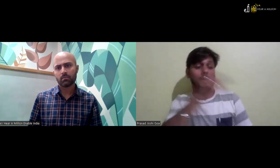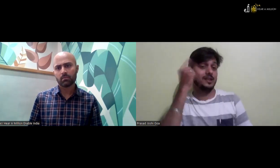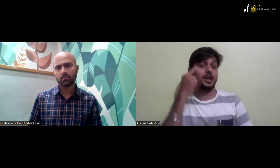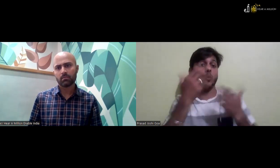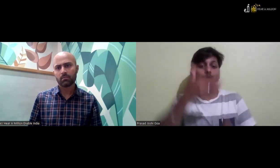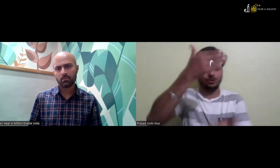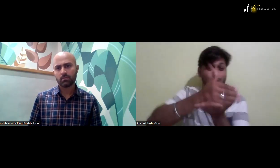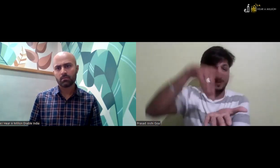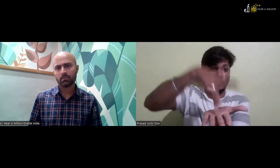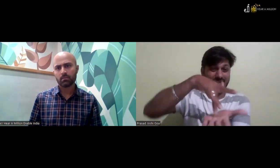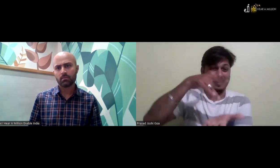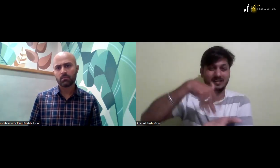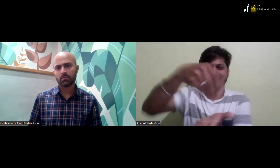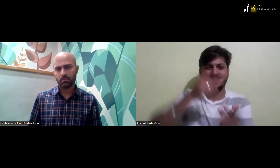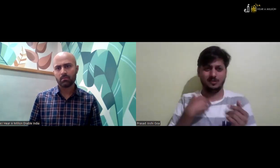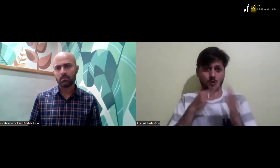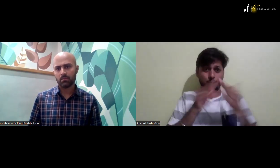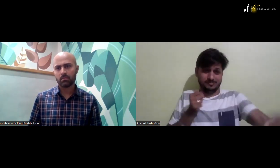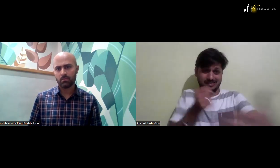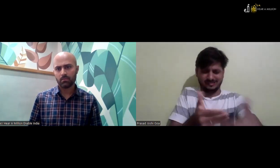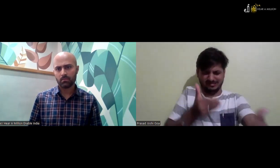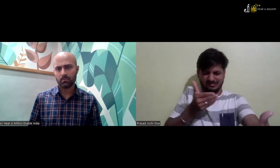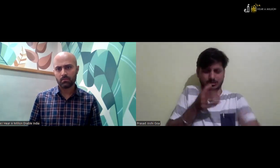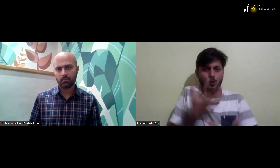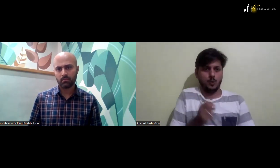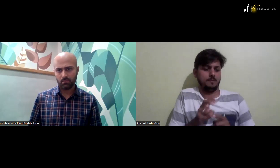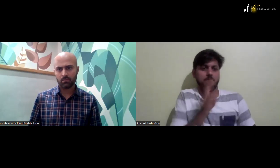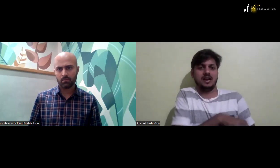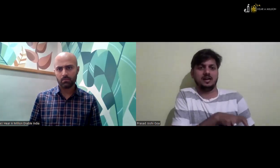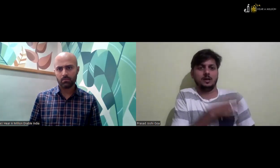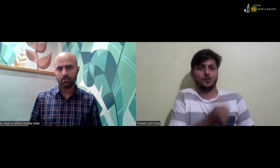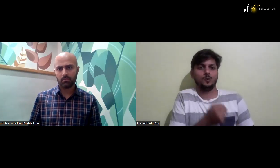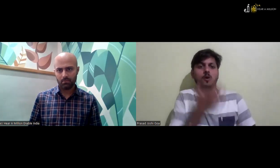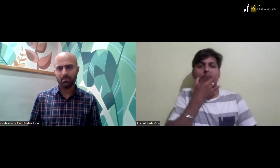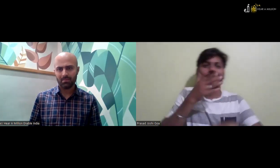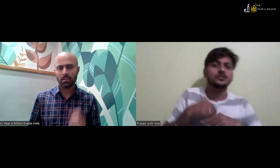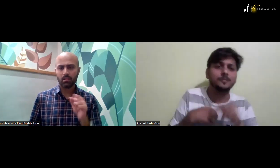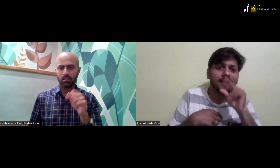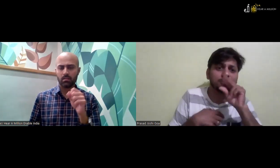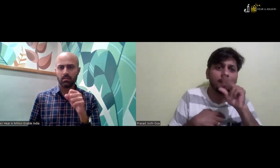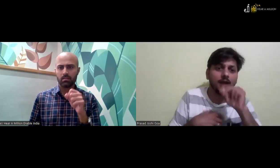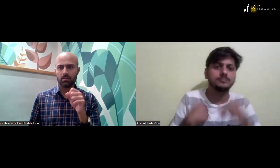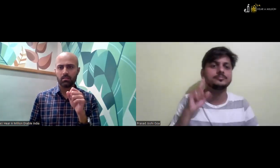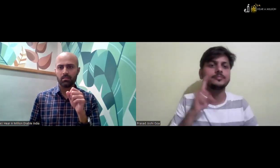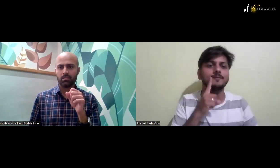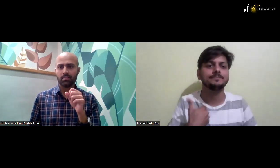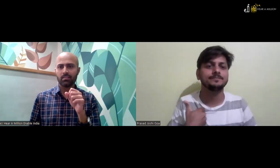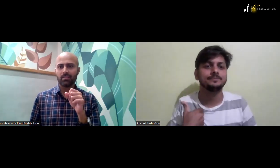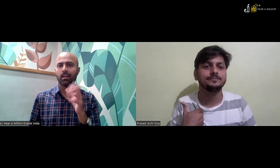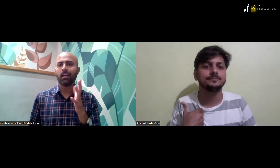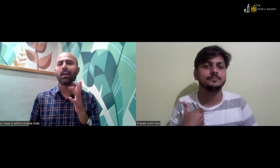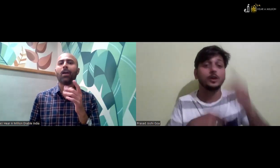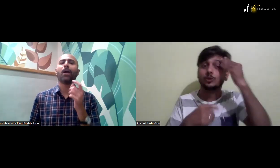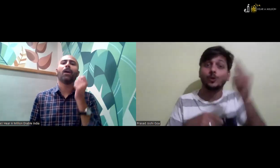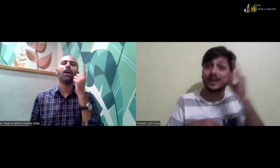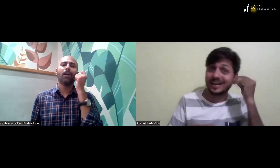yes, something has happened. So she wanted to, I mean, get away from the bike. She wanted to move, but she